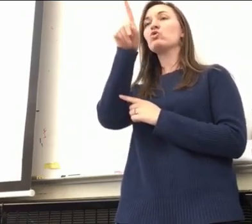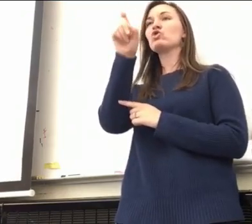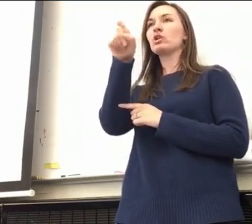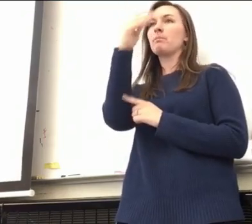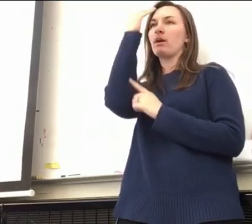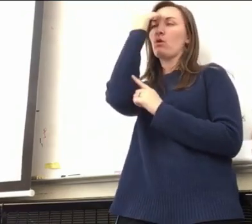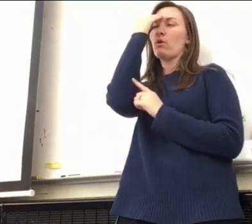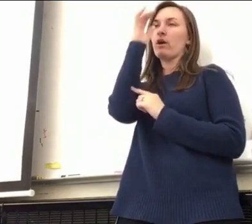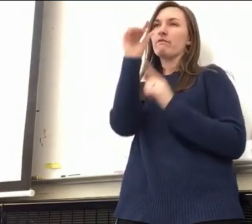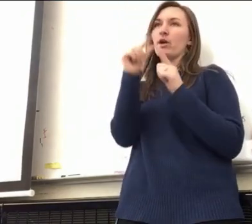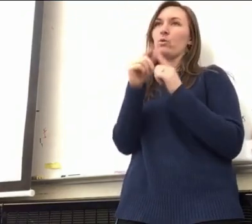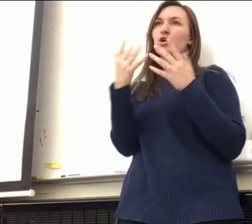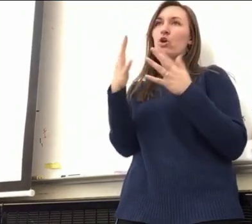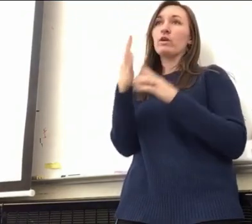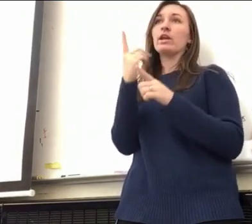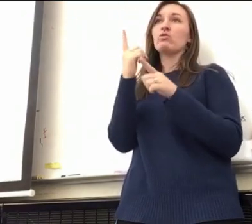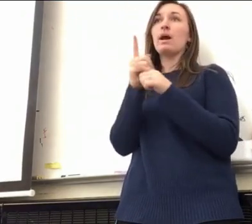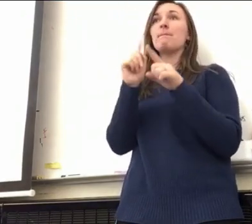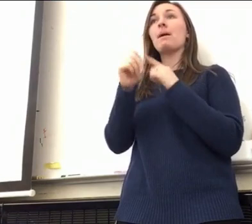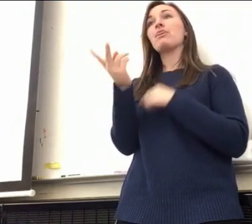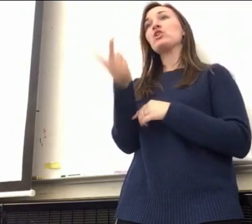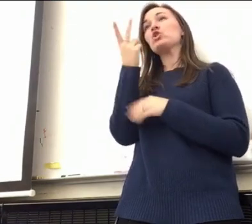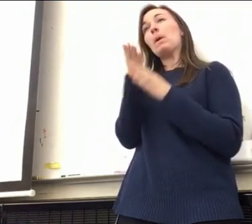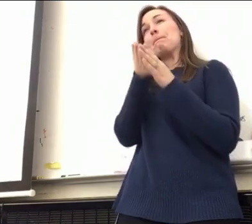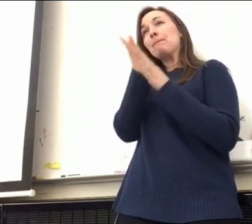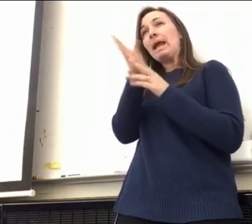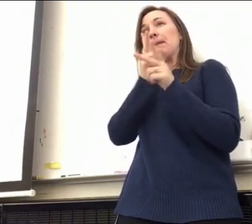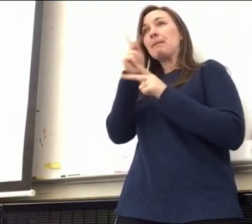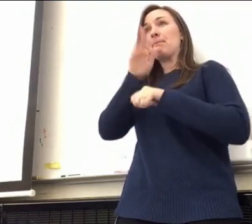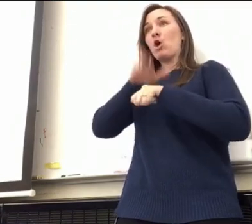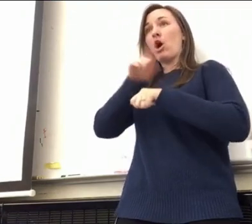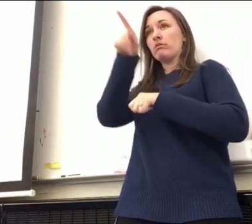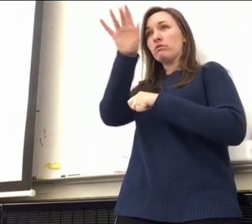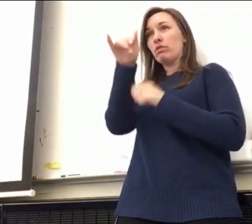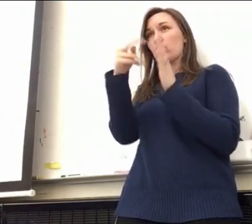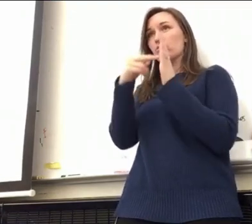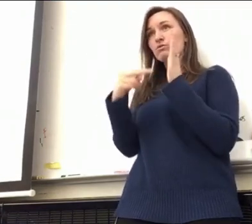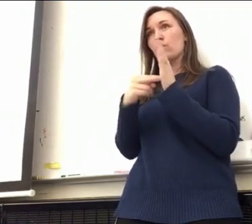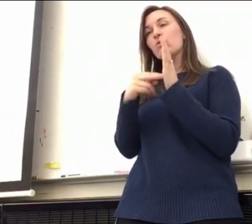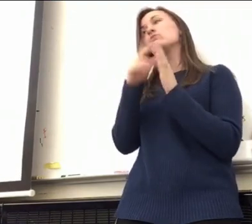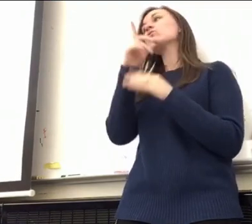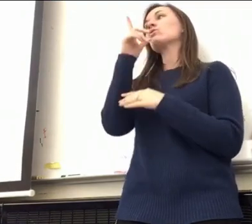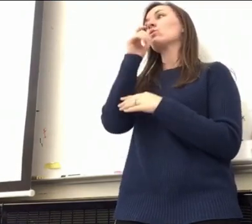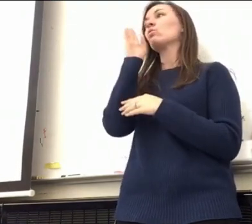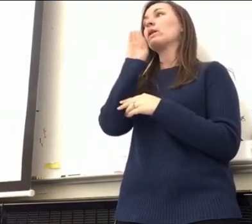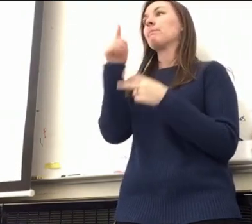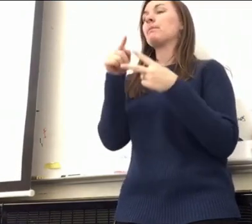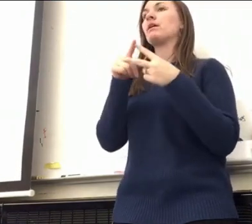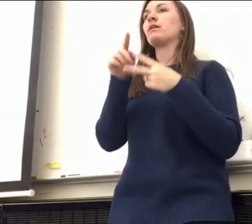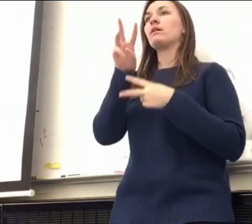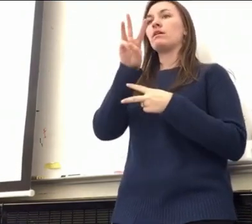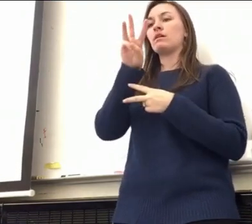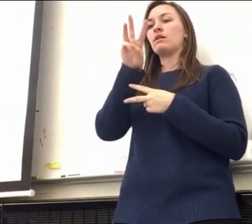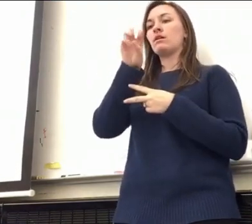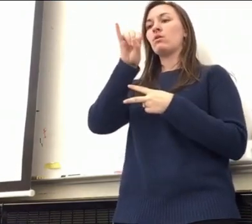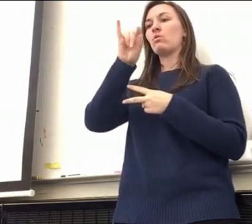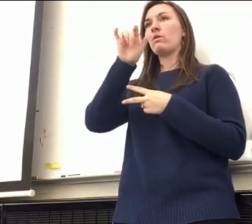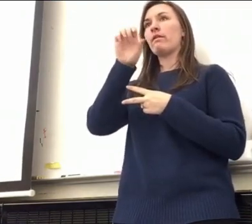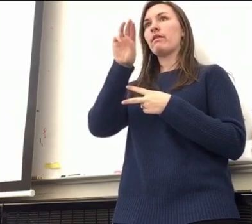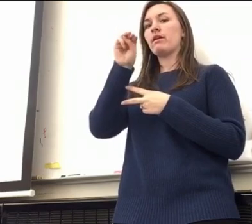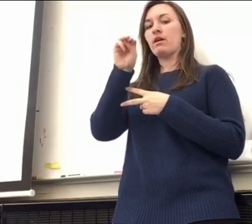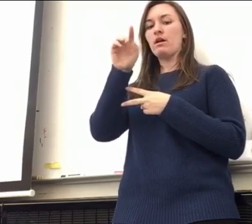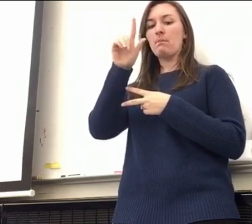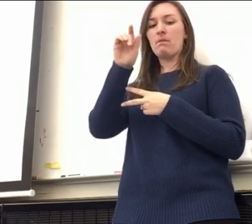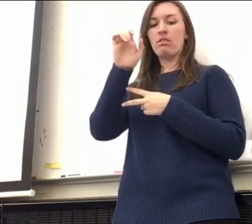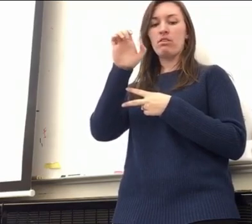the two major figures of abolition that are on this paper, who are going to be William Lloyd Garrison and Frederick